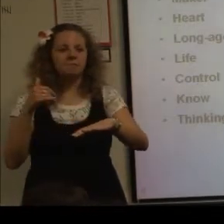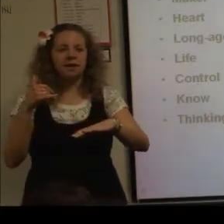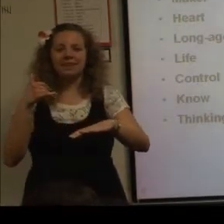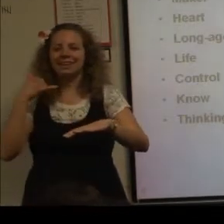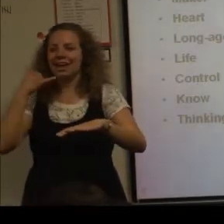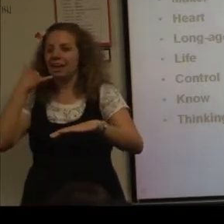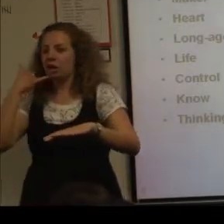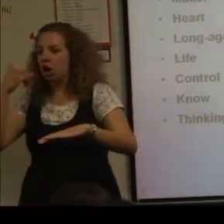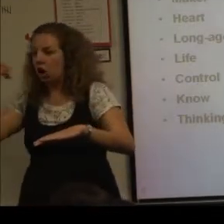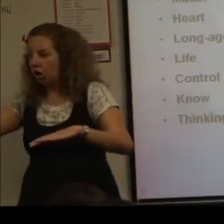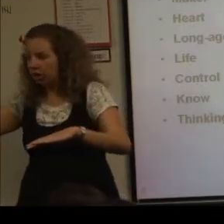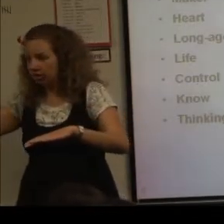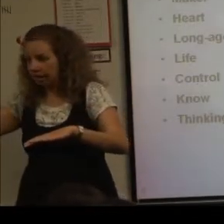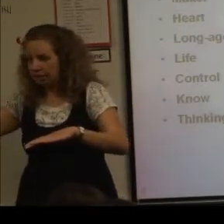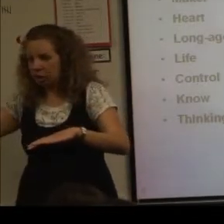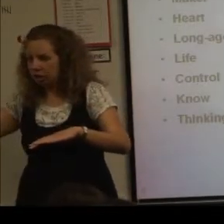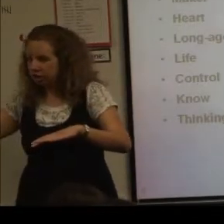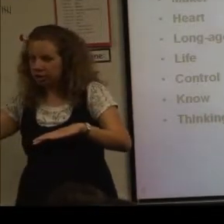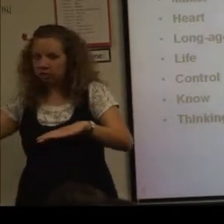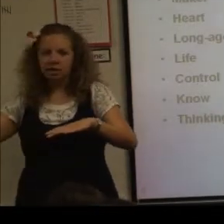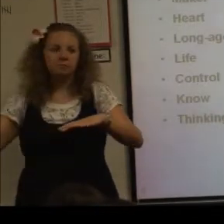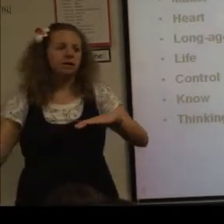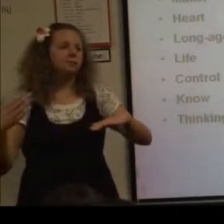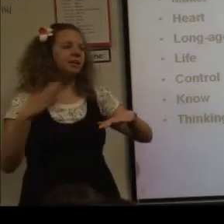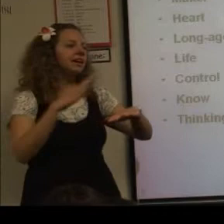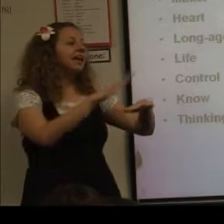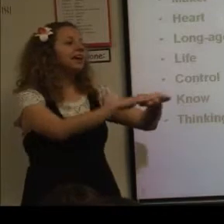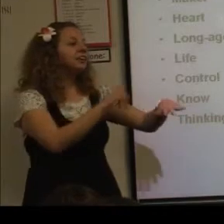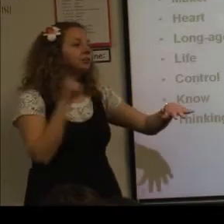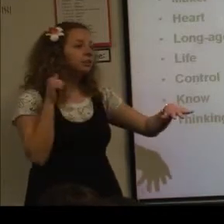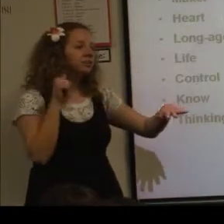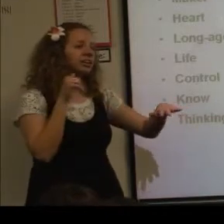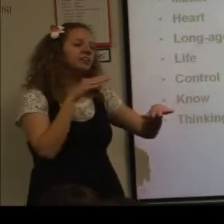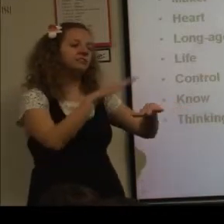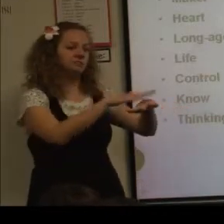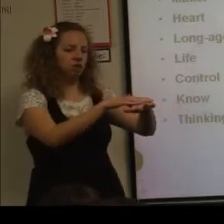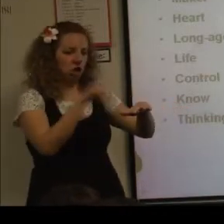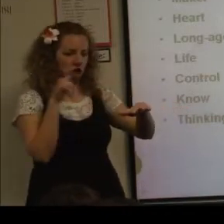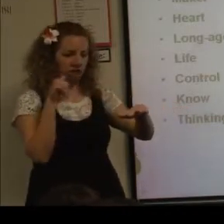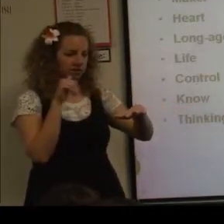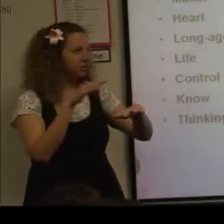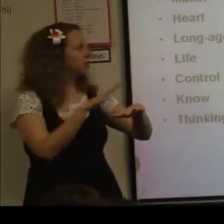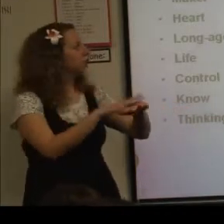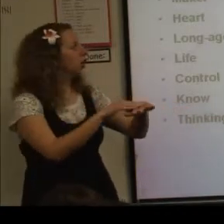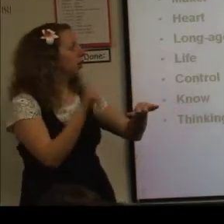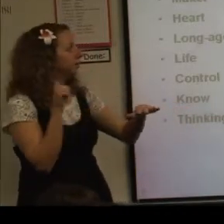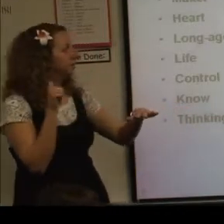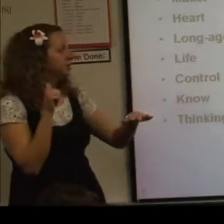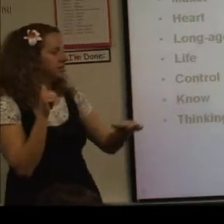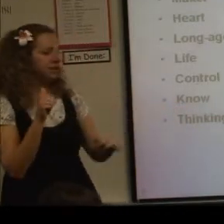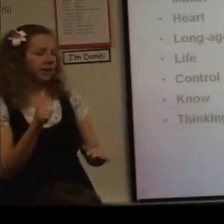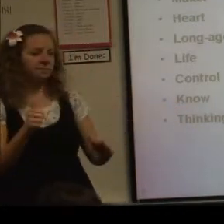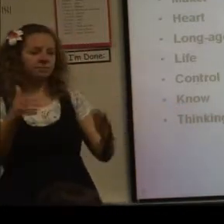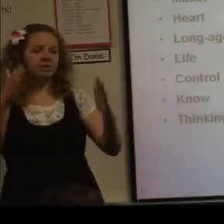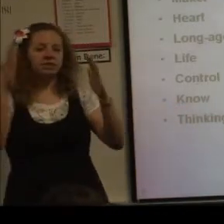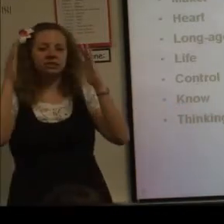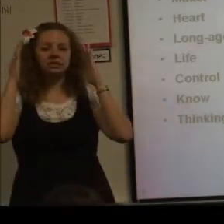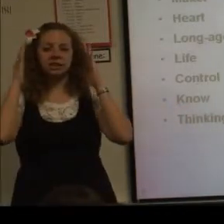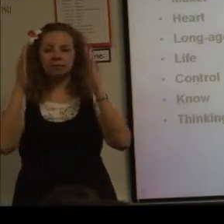not making a call, like I'm calling you. But I'm like, hey, can you come over here? Call. Call. Okay? This is the sign